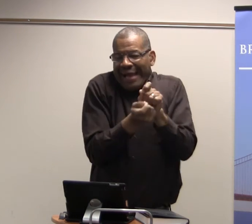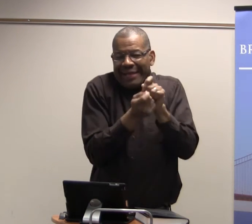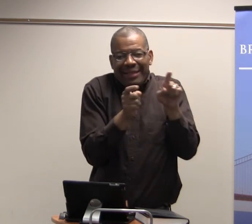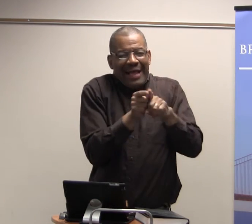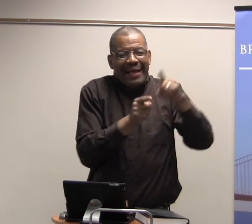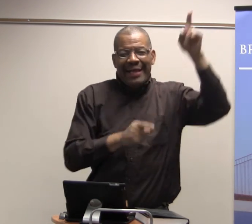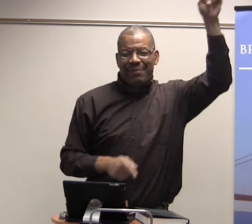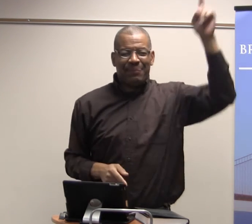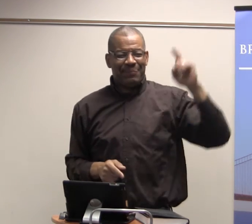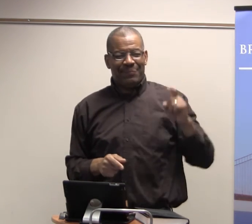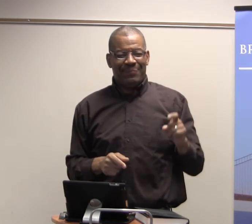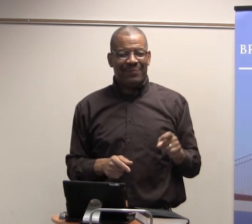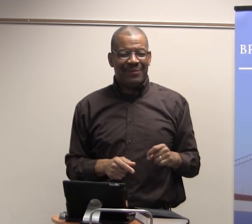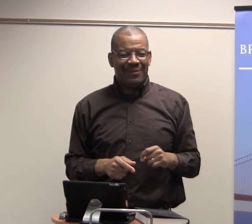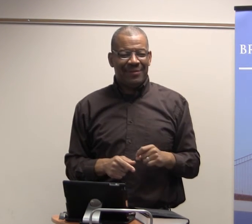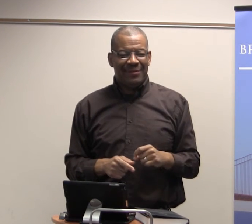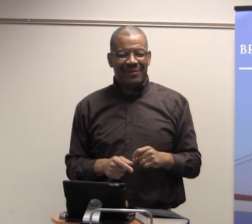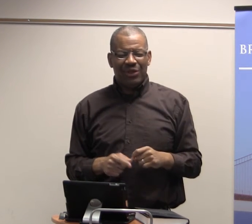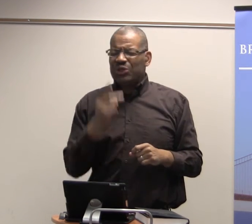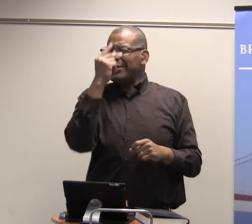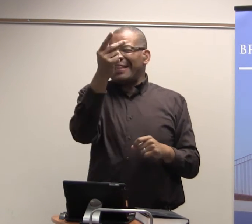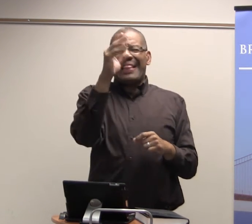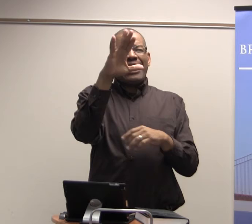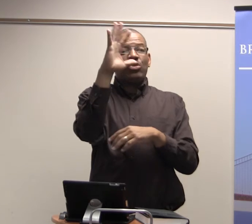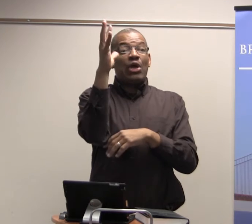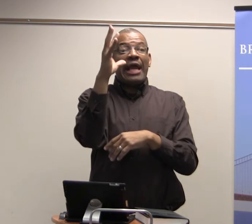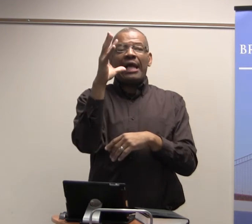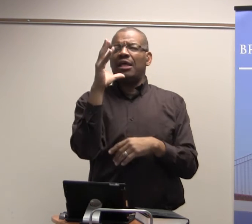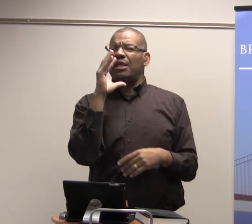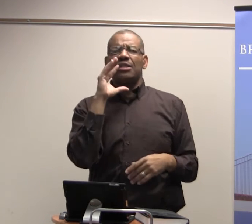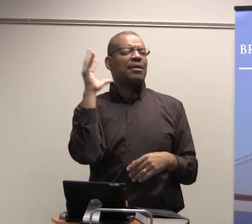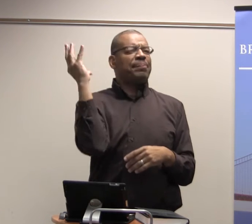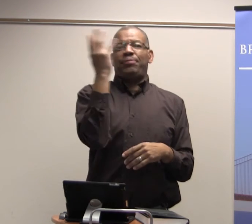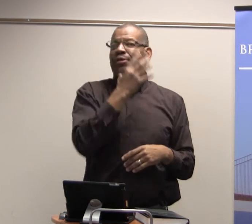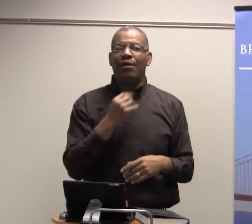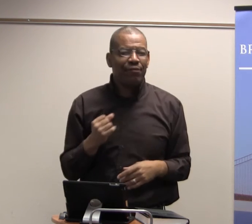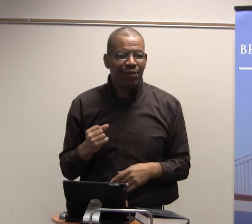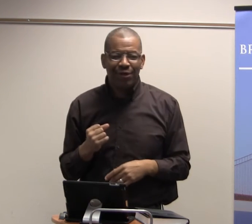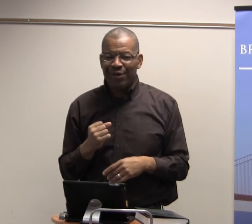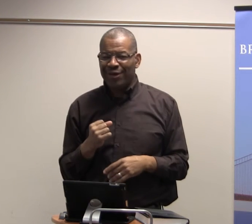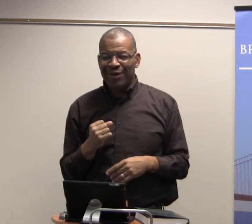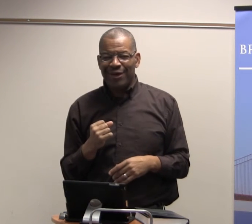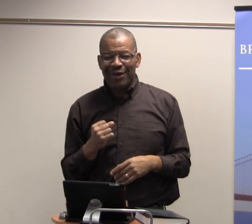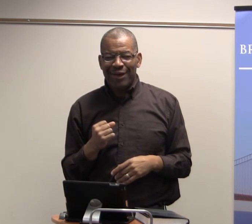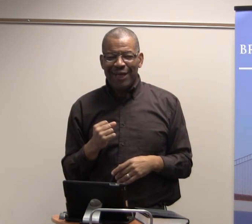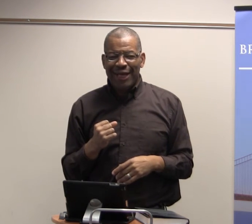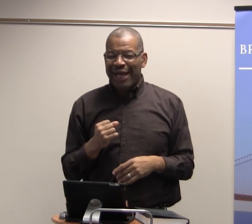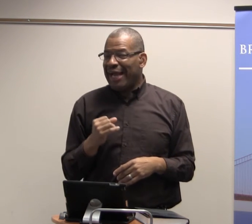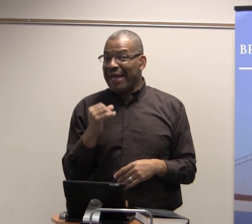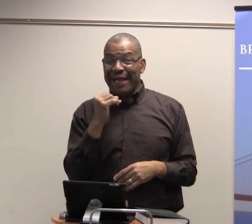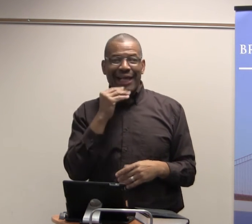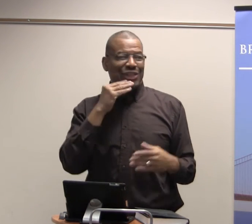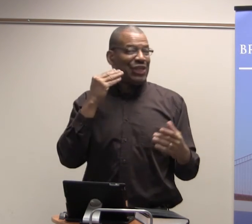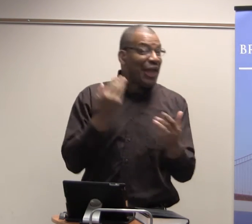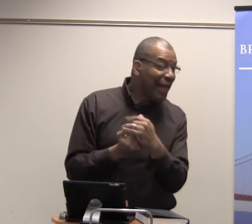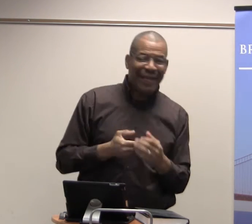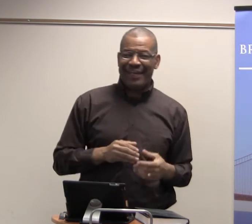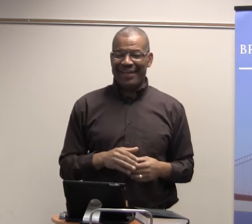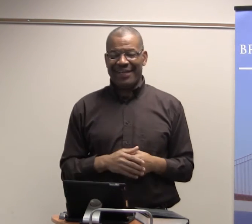exactly like Him. You see, that tree is a beautiful. It's good.